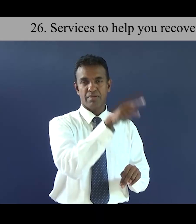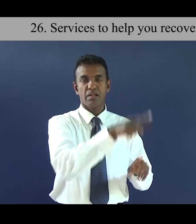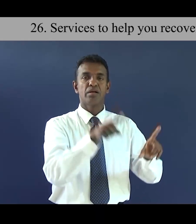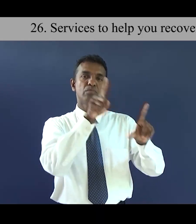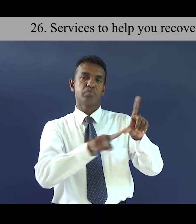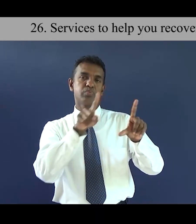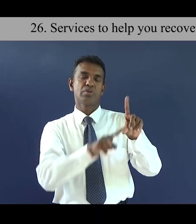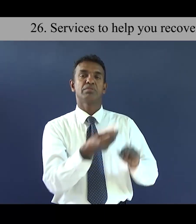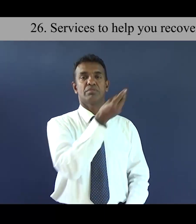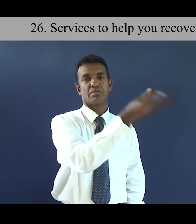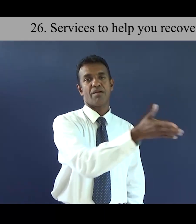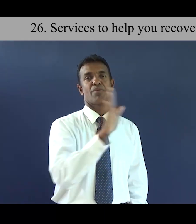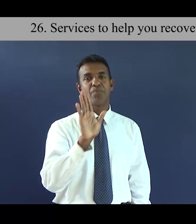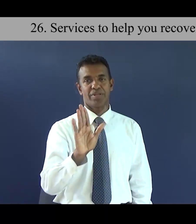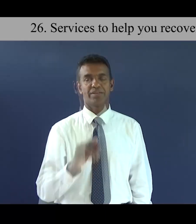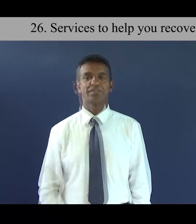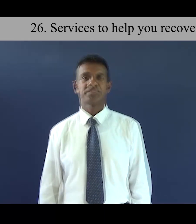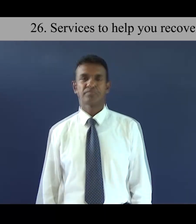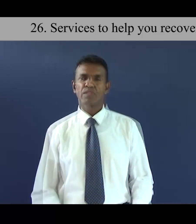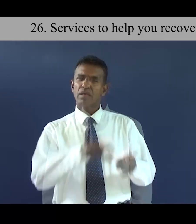Staff will be trained to do a good job.